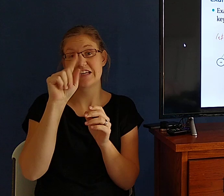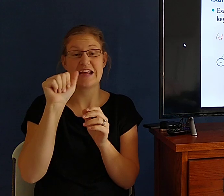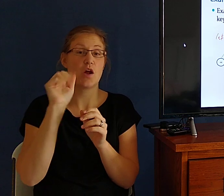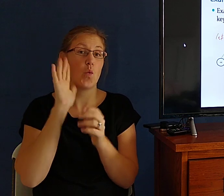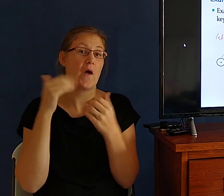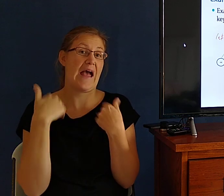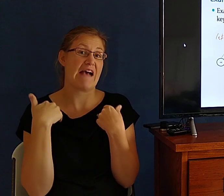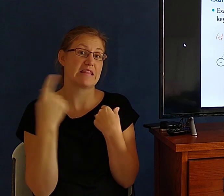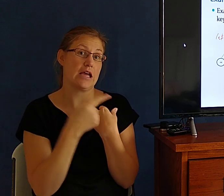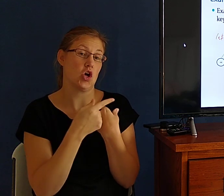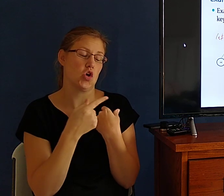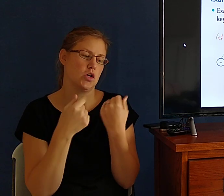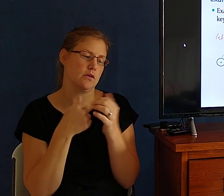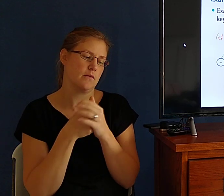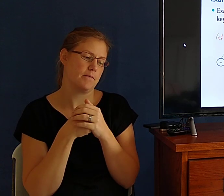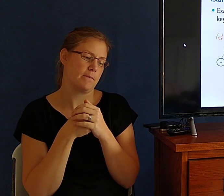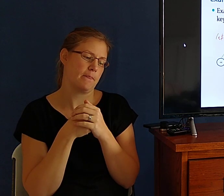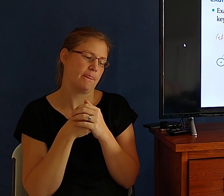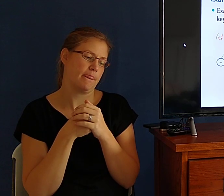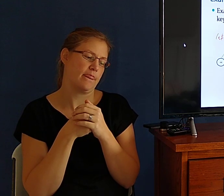have here? So this node